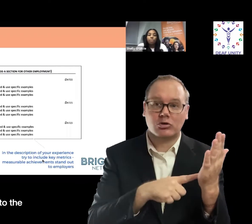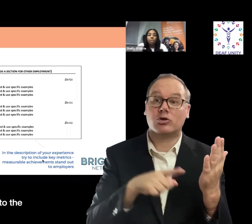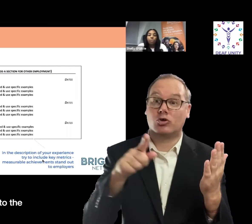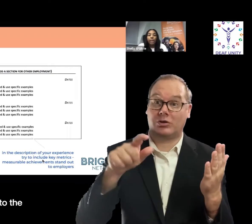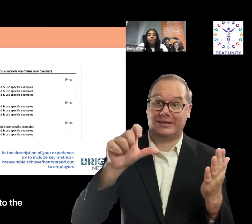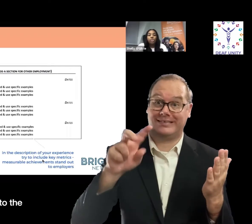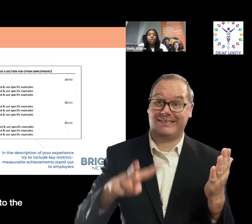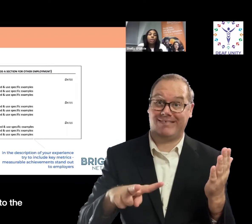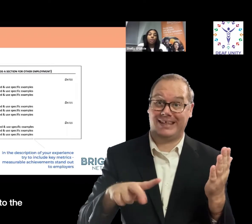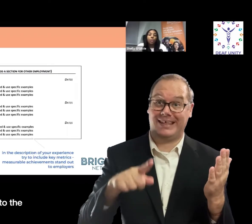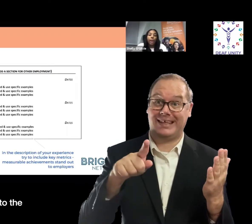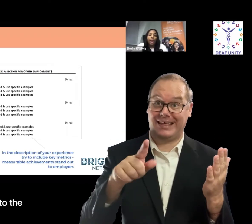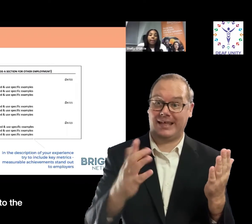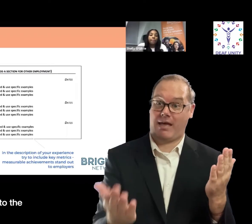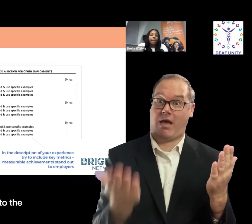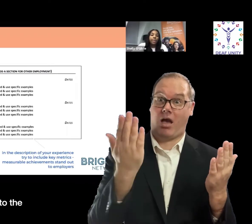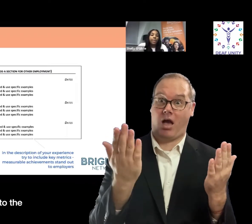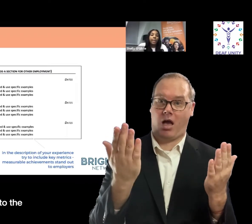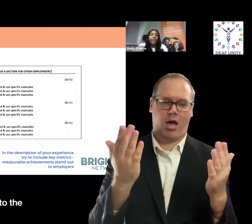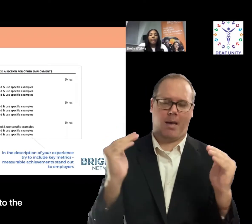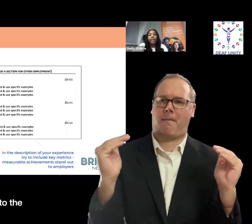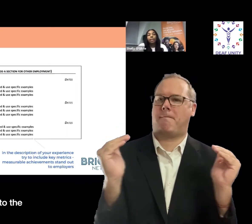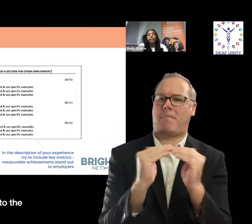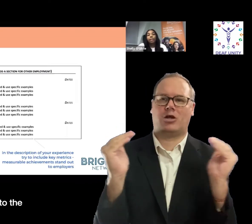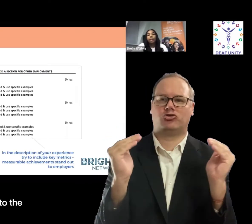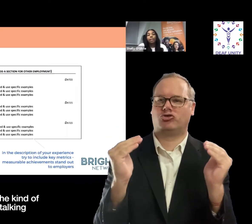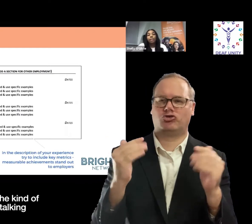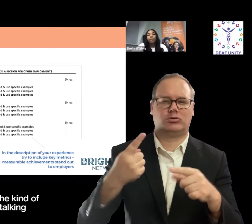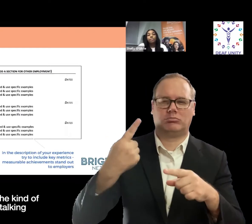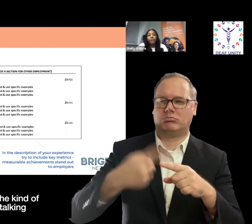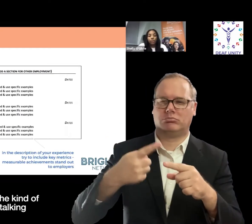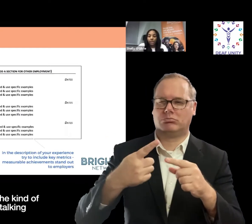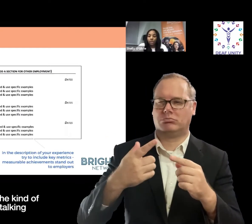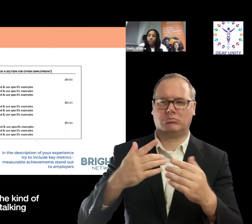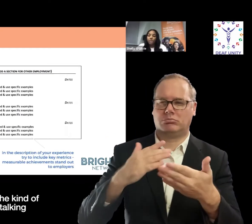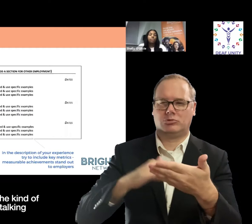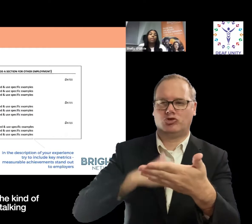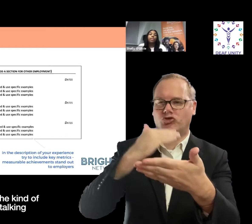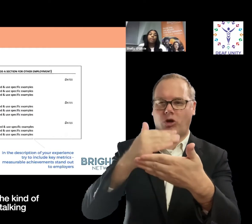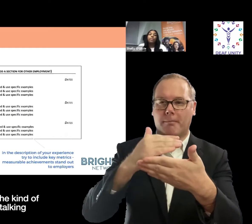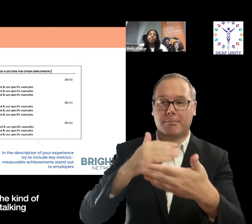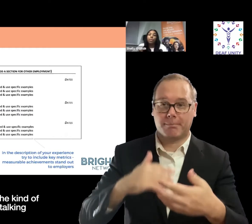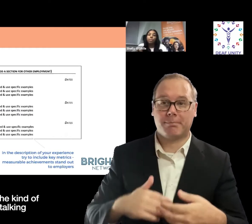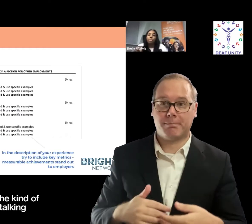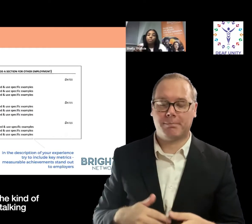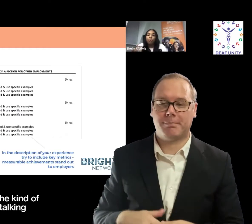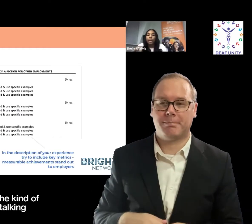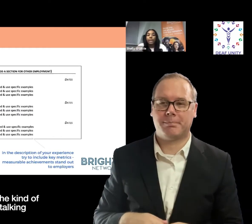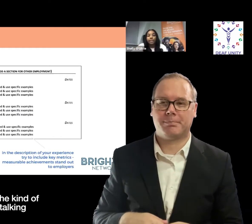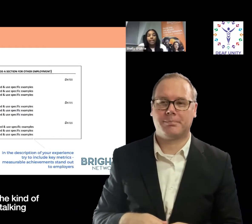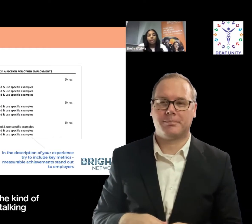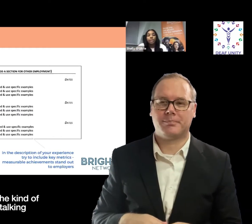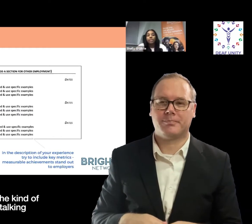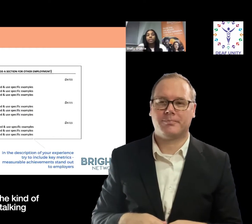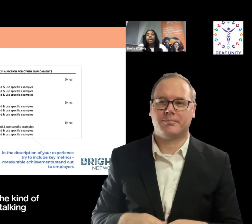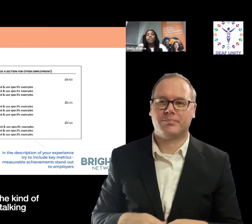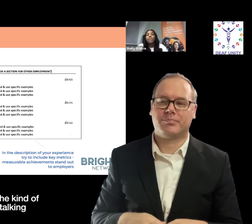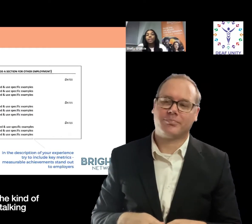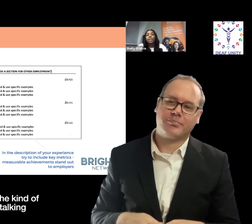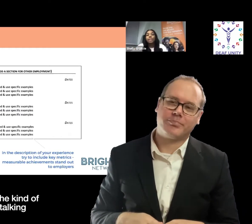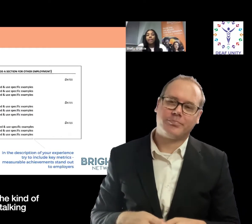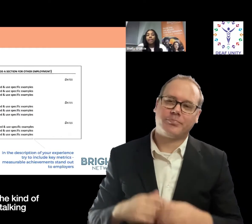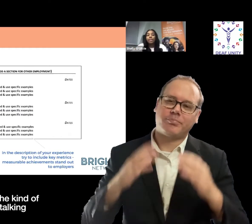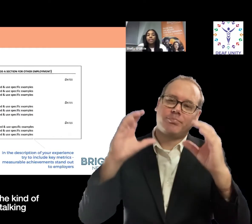Next, we're going to move into the middle section, which is one of the kind of more key sections.